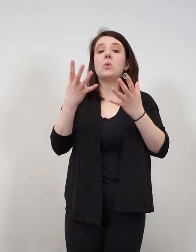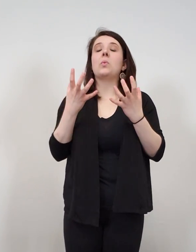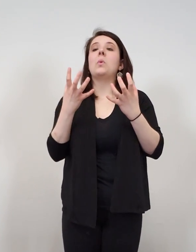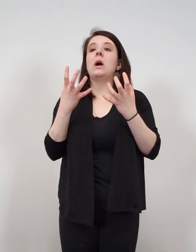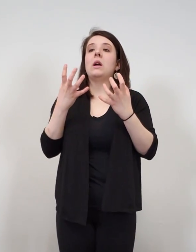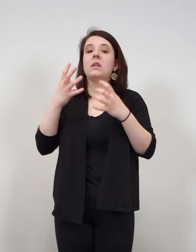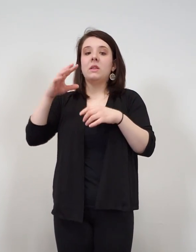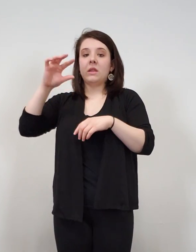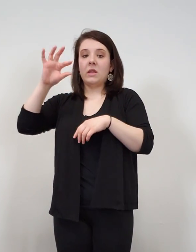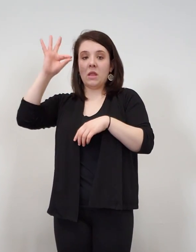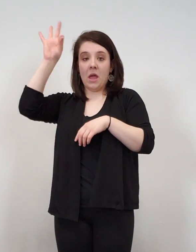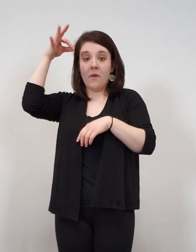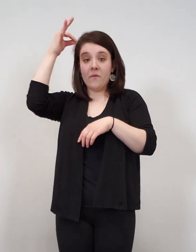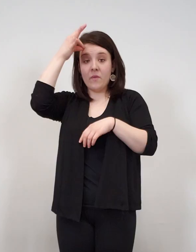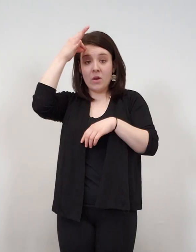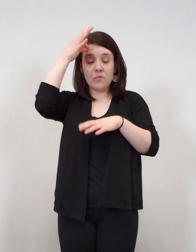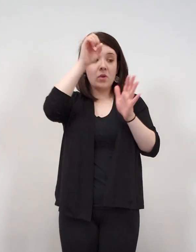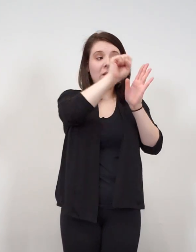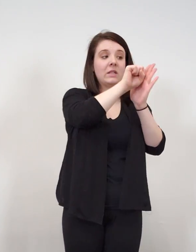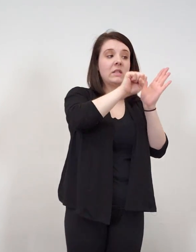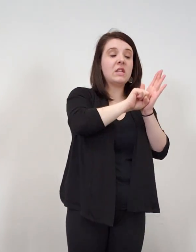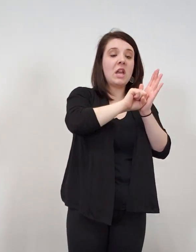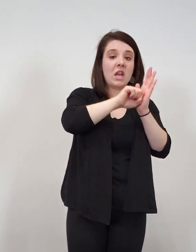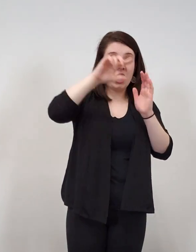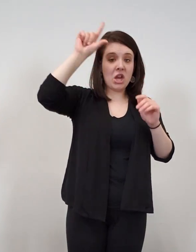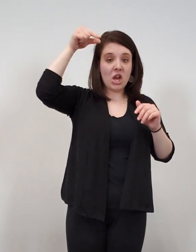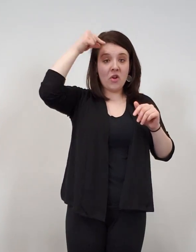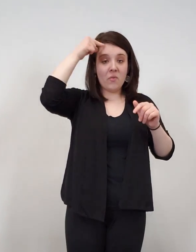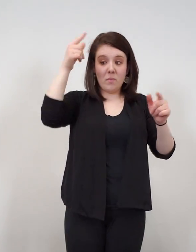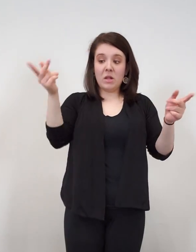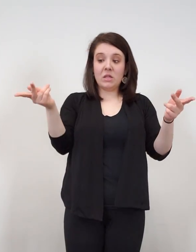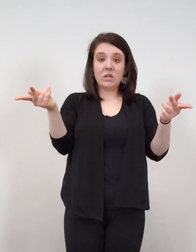up here while the state is way down here, or vice versa.